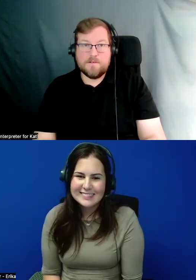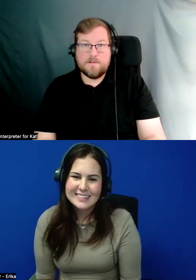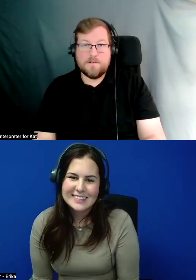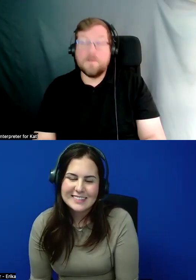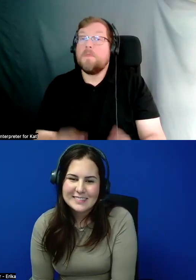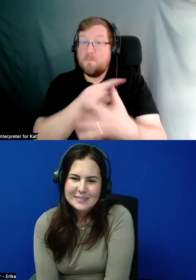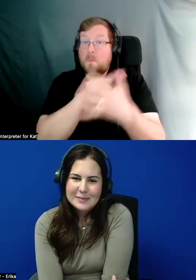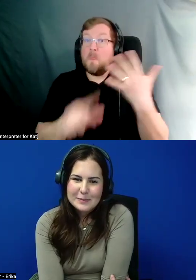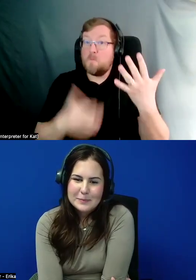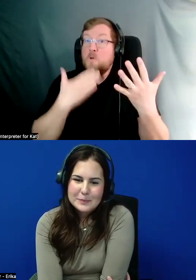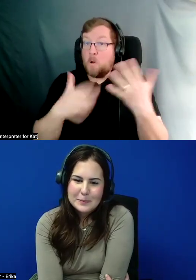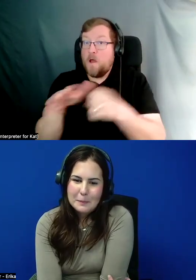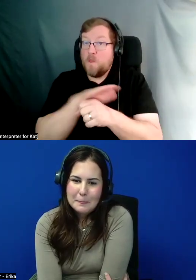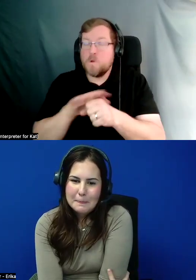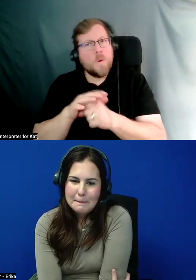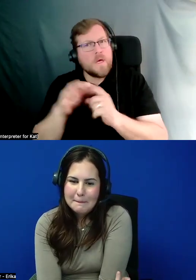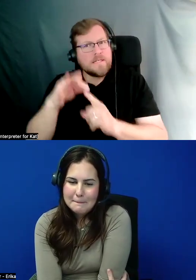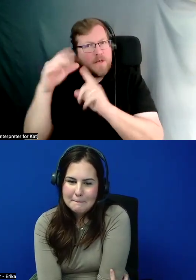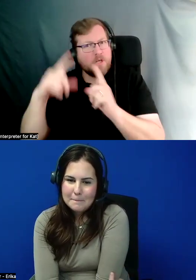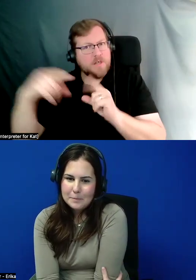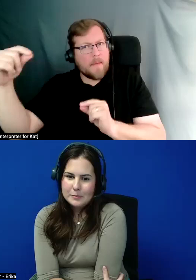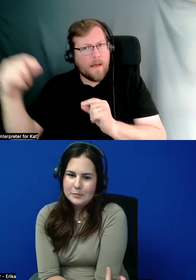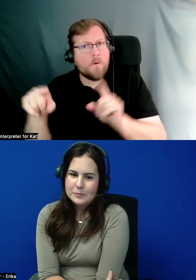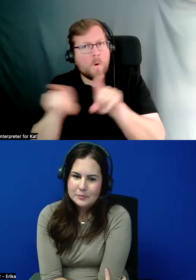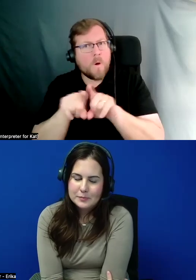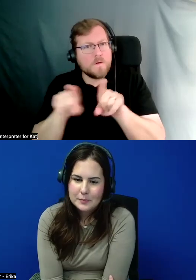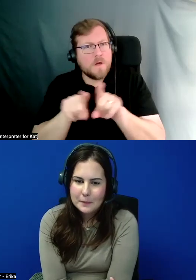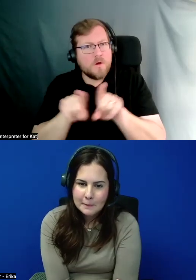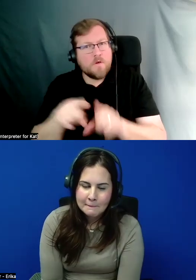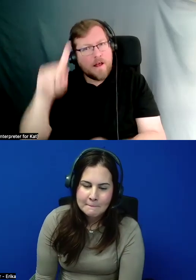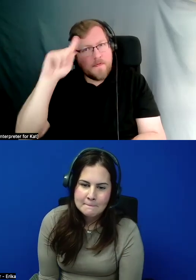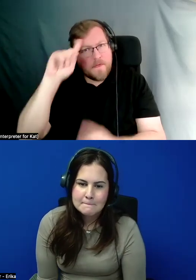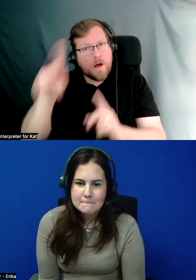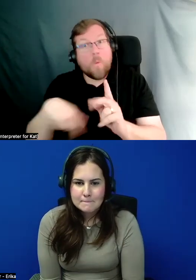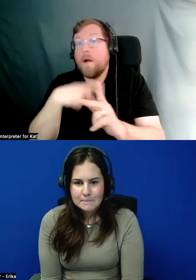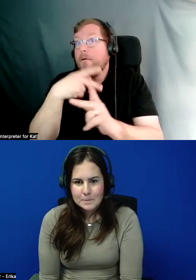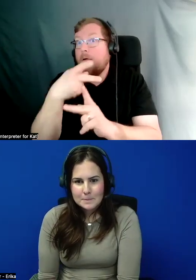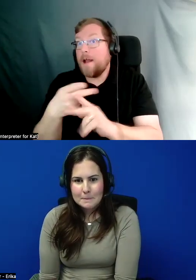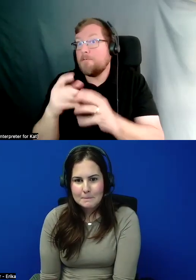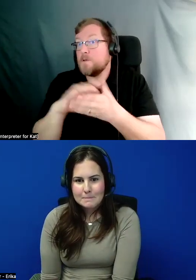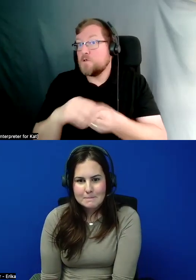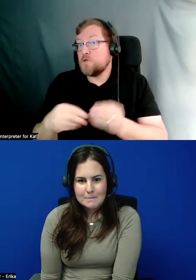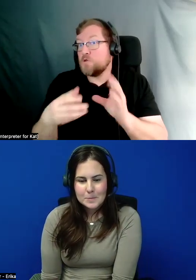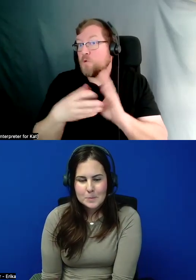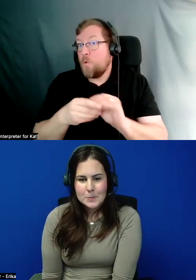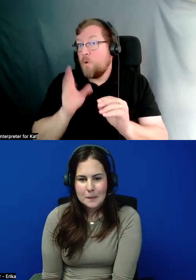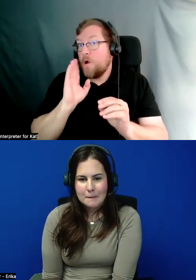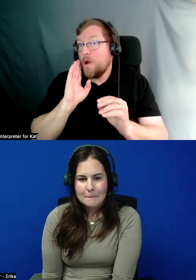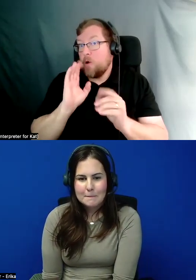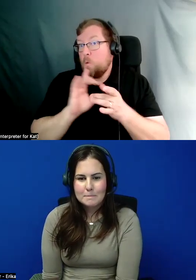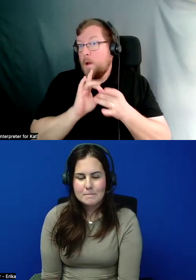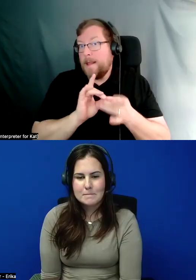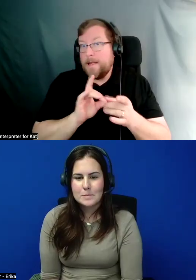good locations, especially Japan. Though you gotta like think what kind of a storyline related with each of these